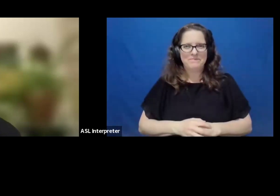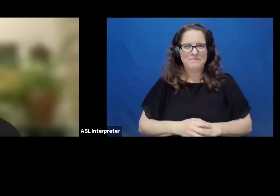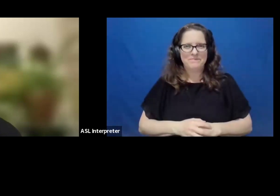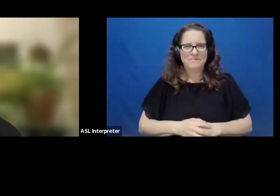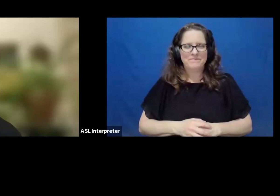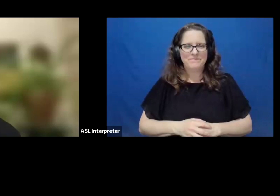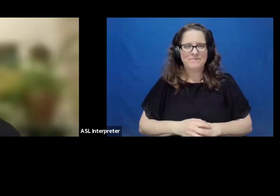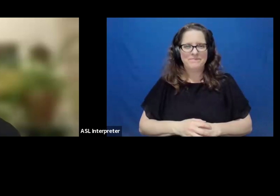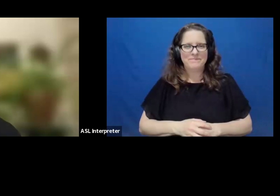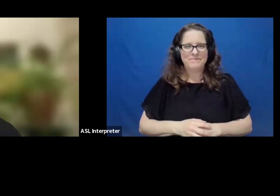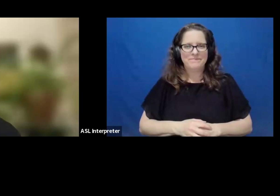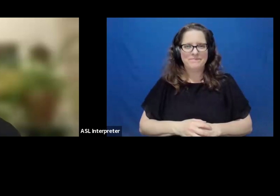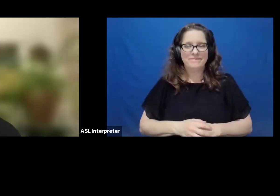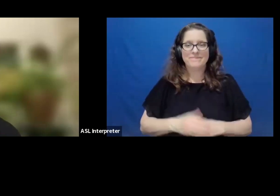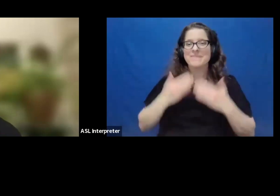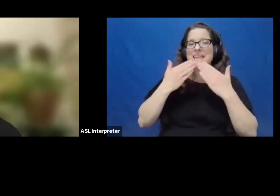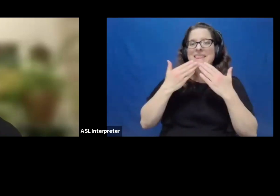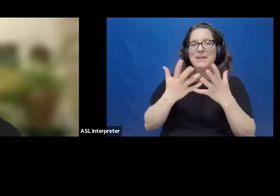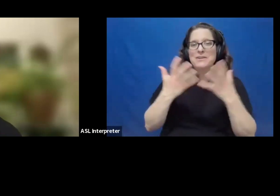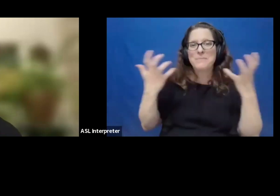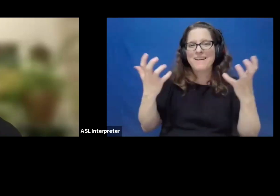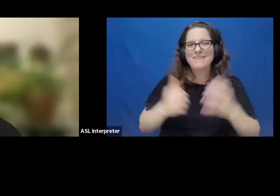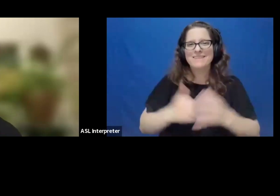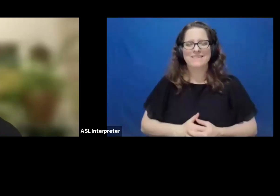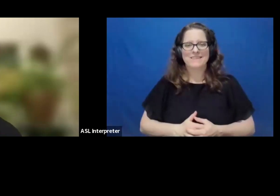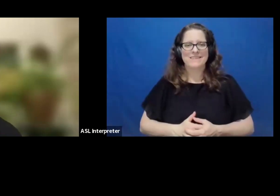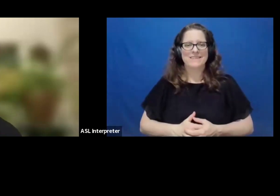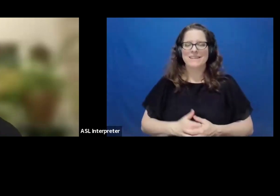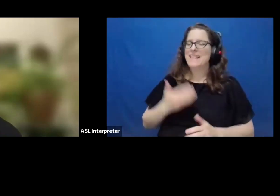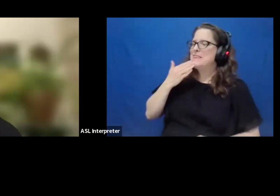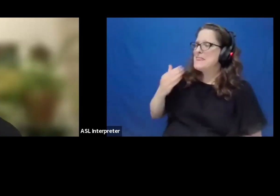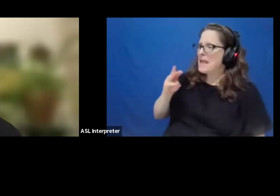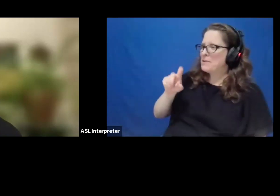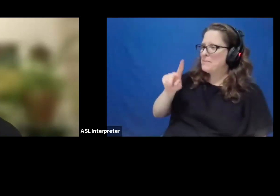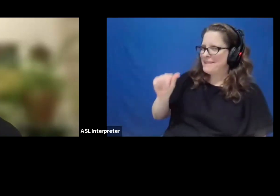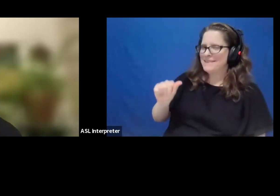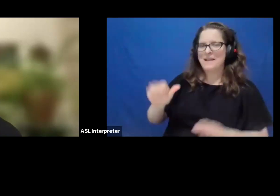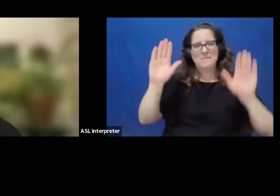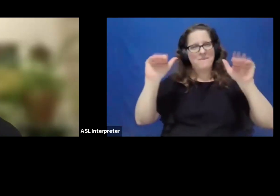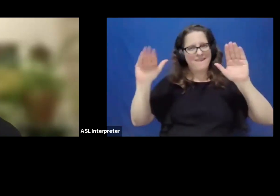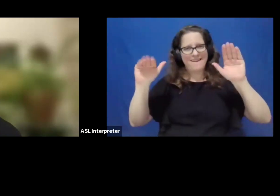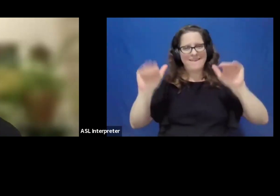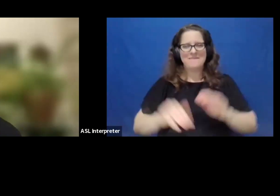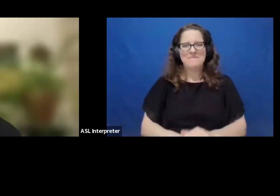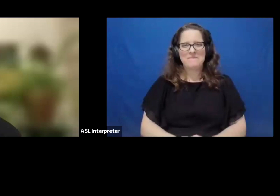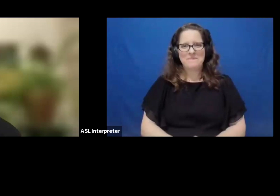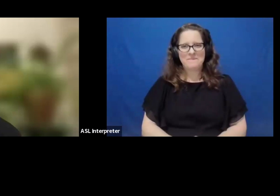Thank you so much. Thank you, Melissa. Bye-bye. Bye.